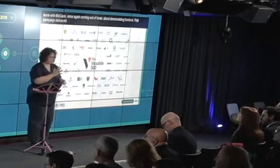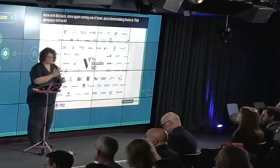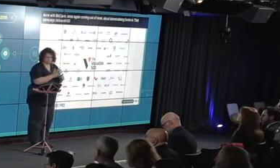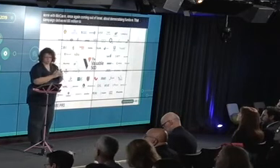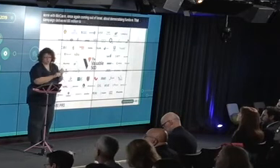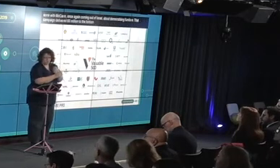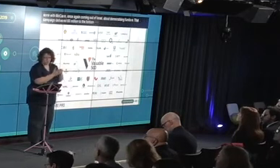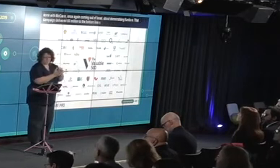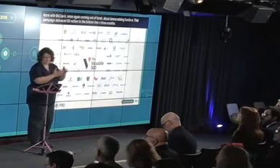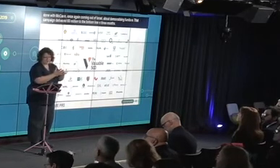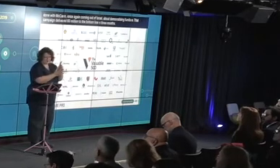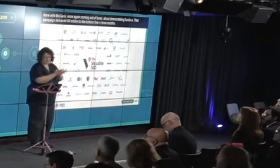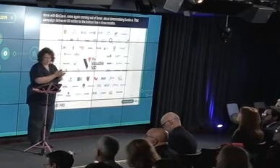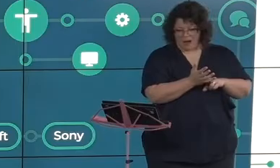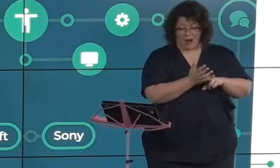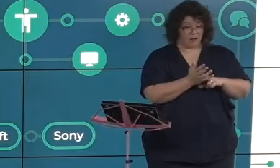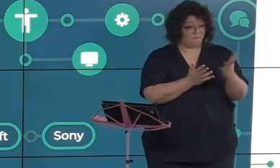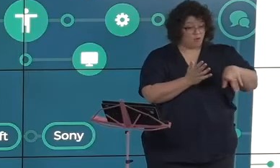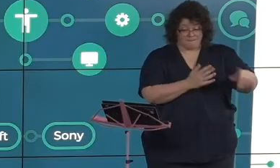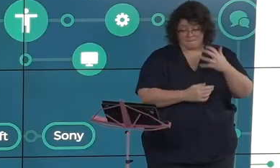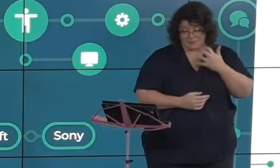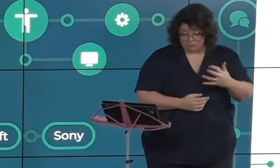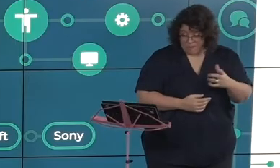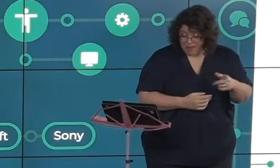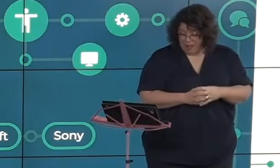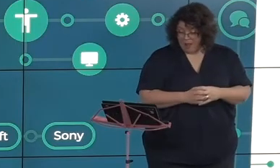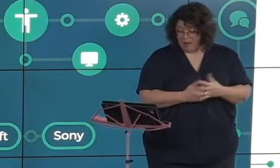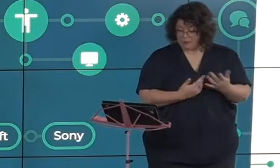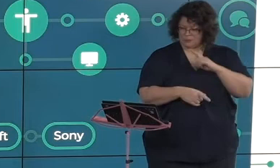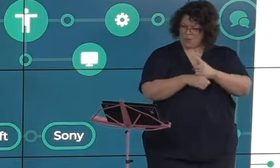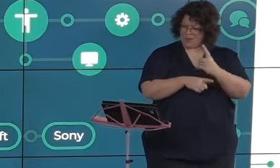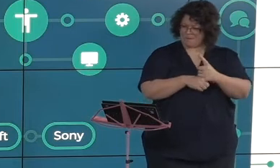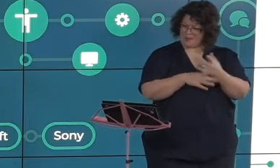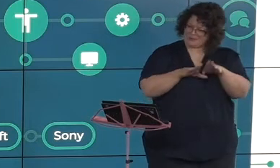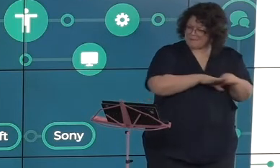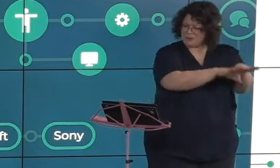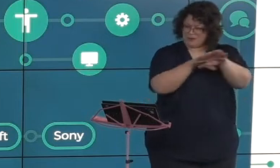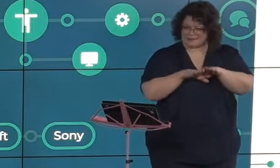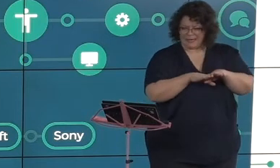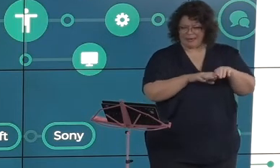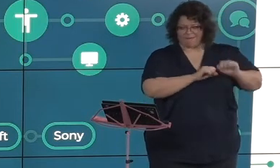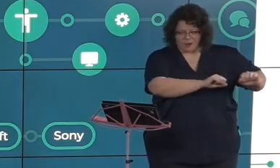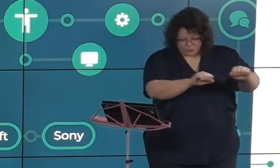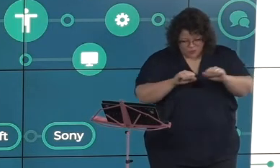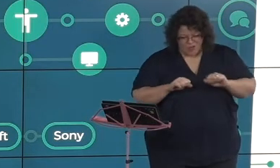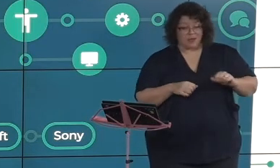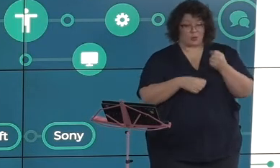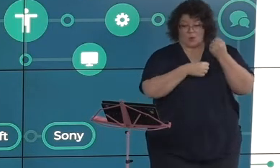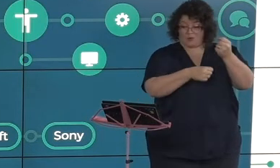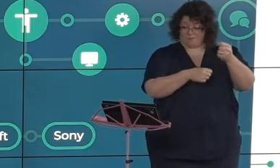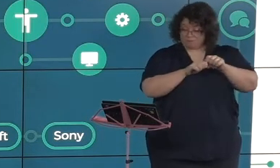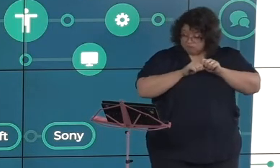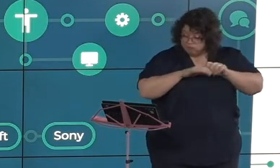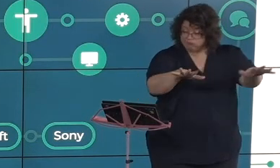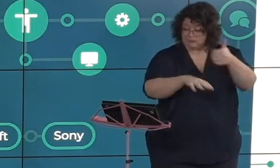months. It's such an exciting time. But what I love about that campaign, it came from somebody with a lived experience of disability who was